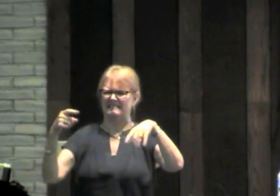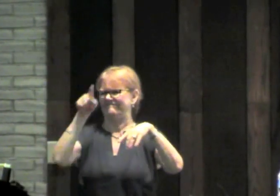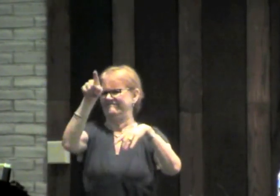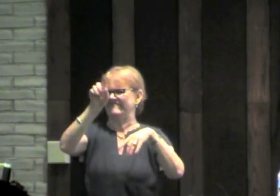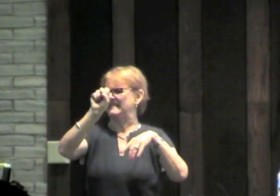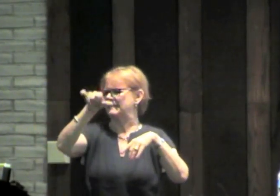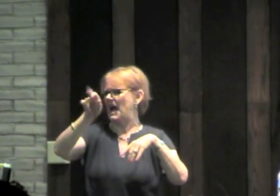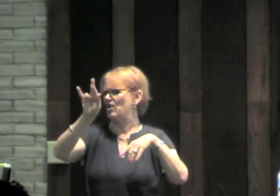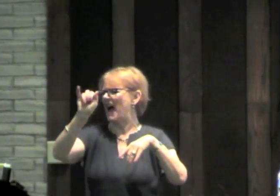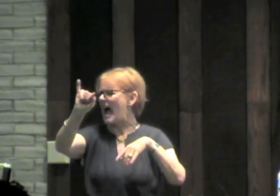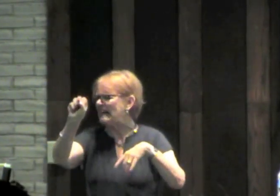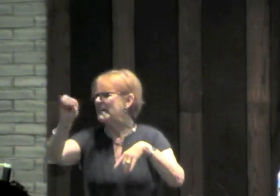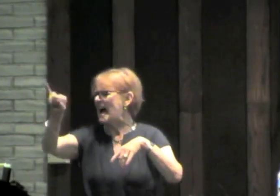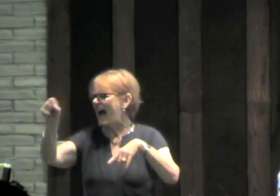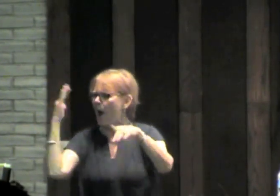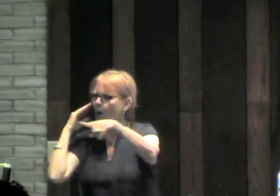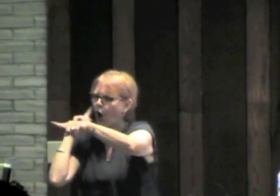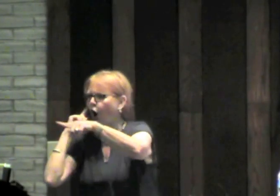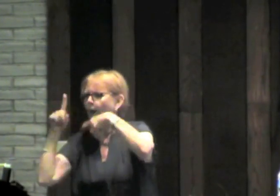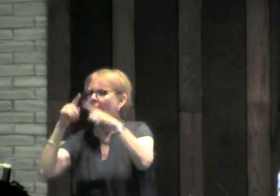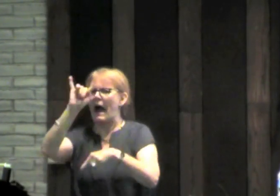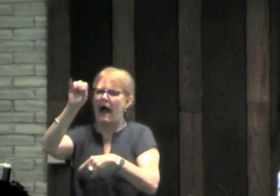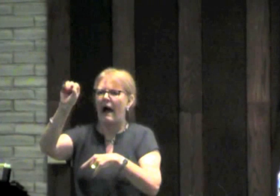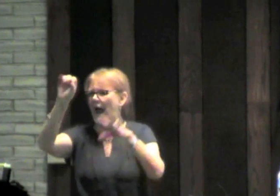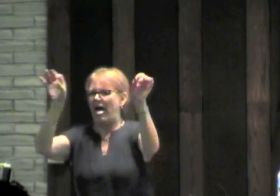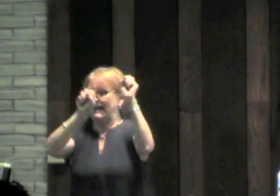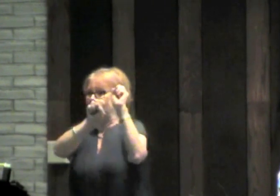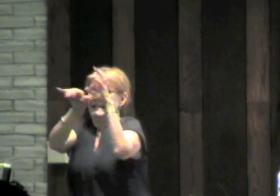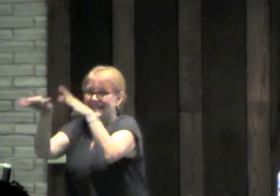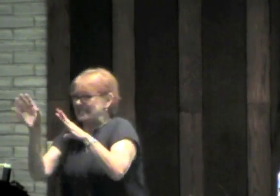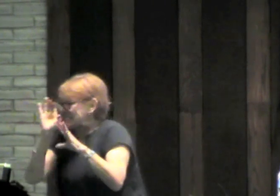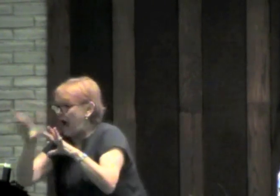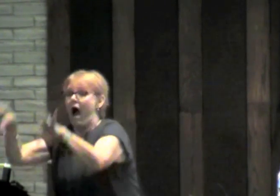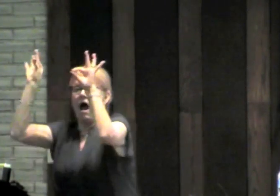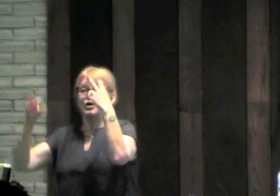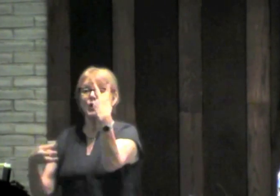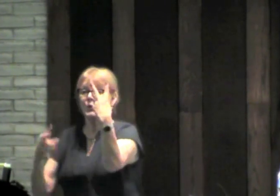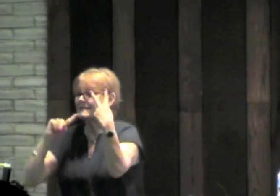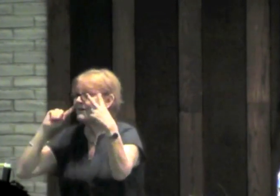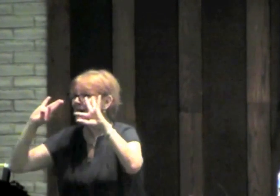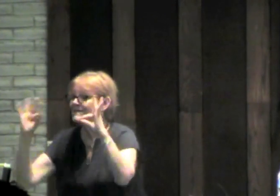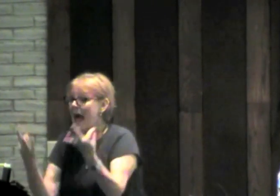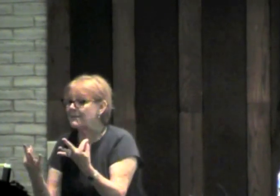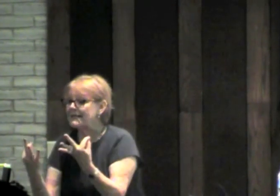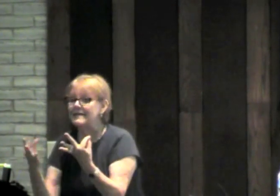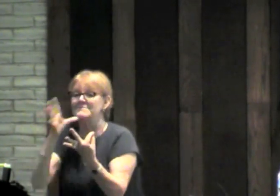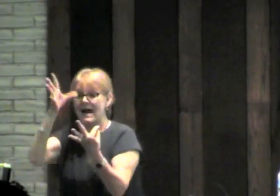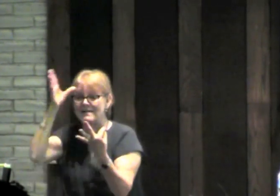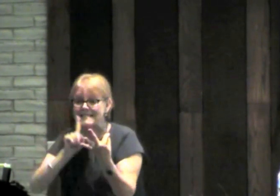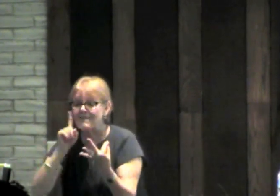camps, you know, from people who were from Syria and other places, had gone to refugee camps, of